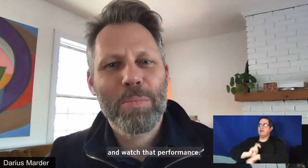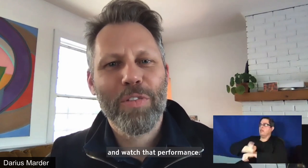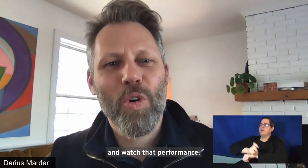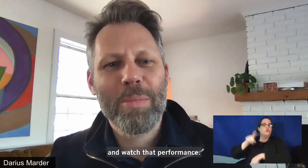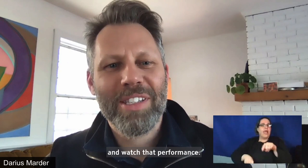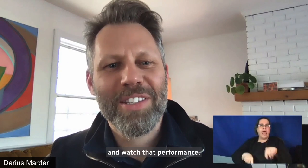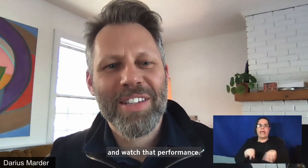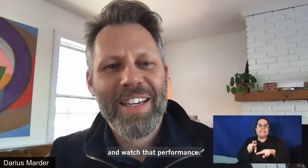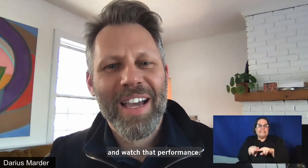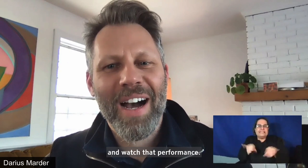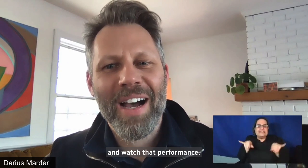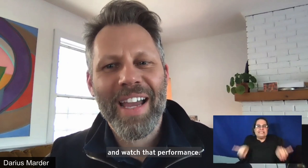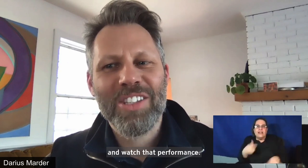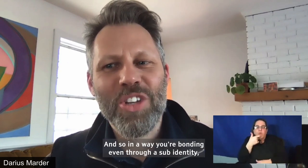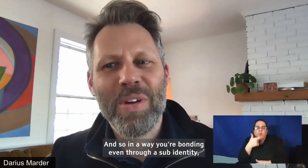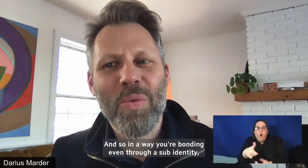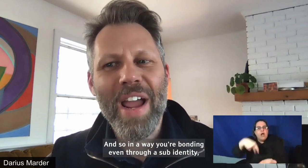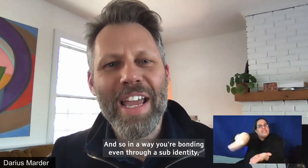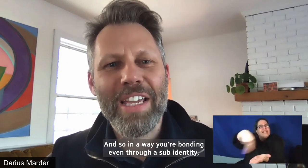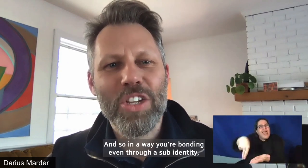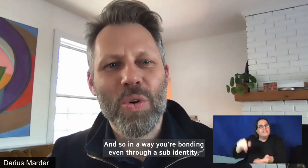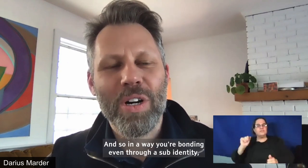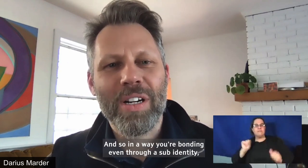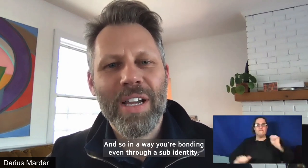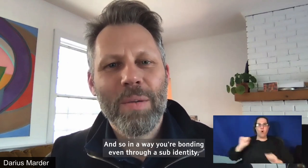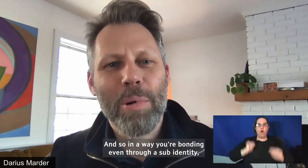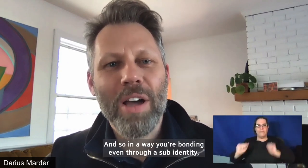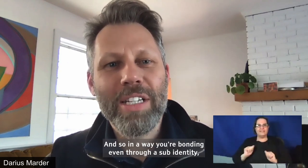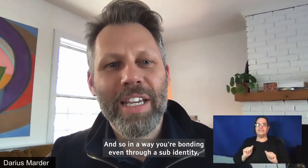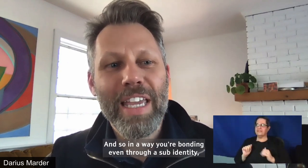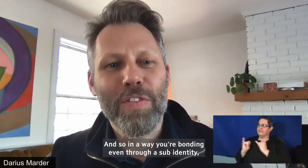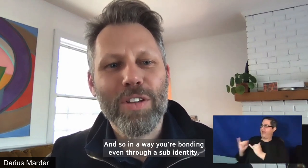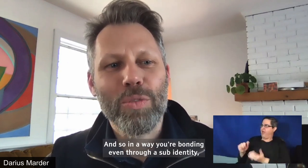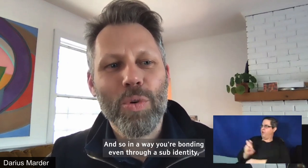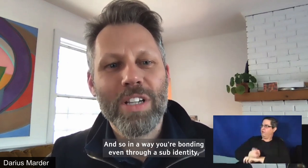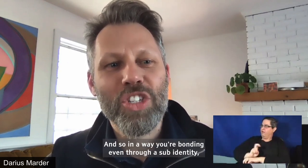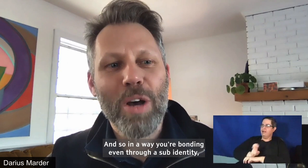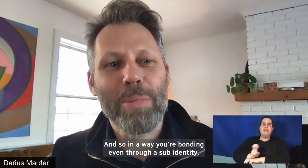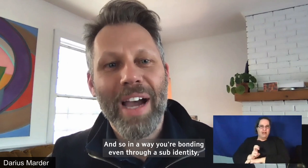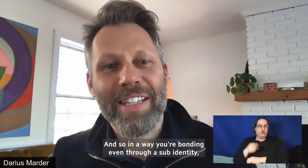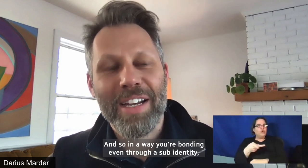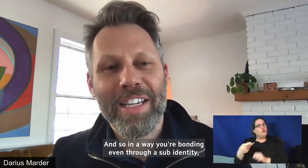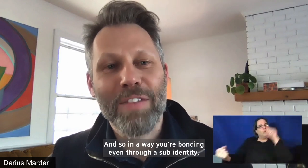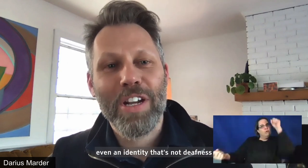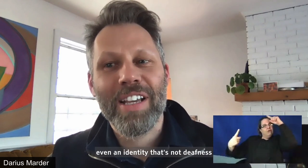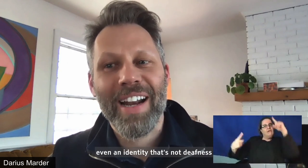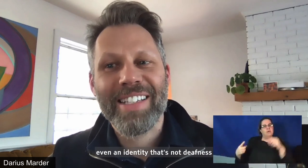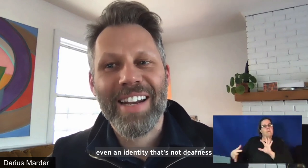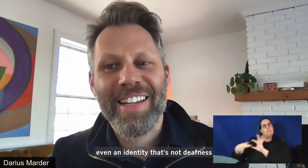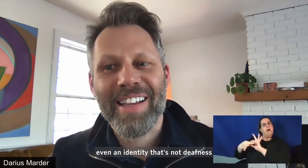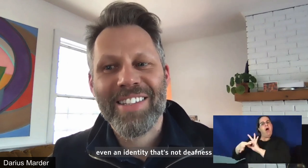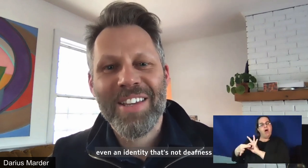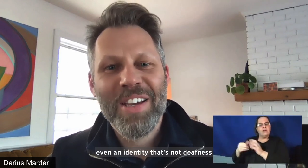that performance. And so in a way, you're bonding even through a sub-identity, even